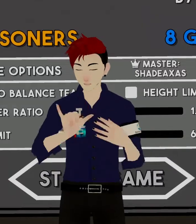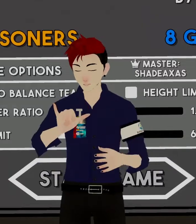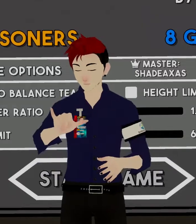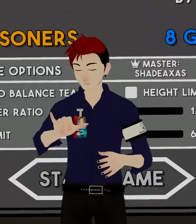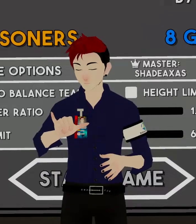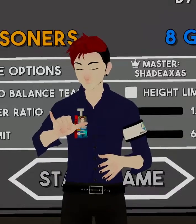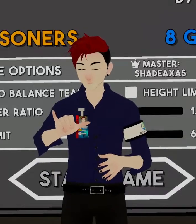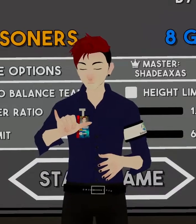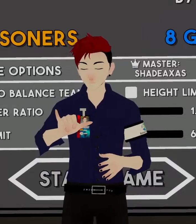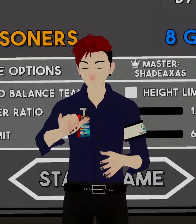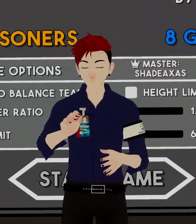that.